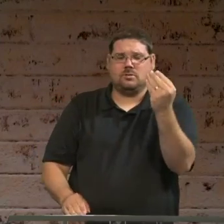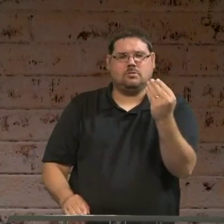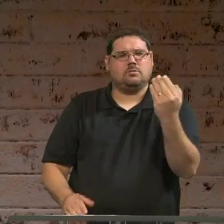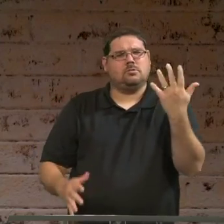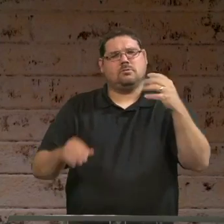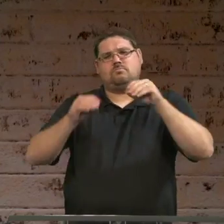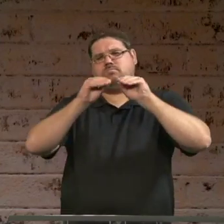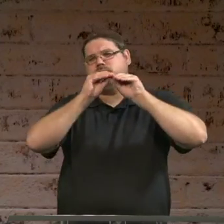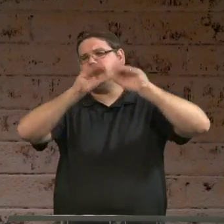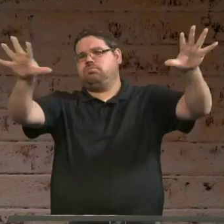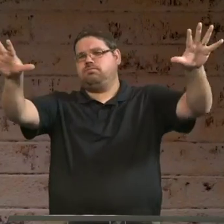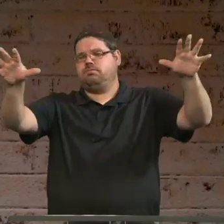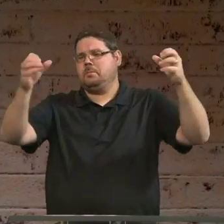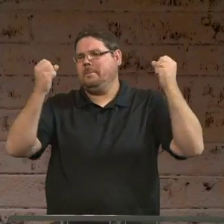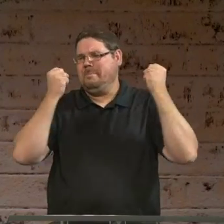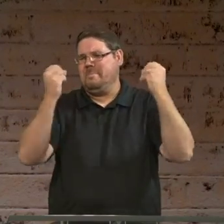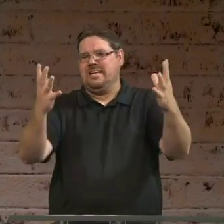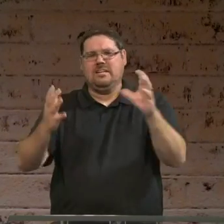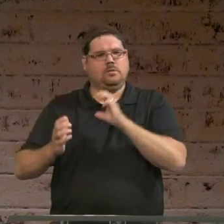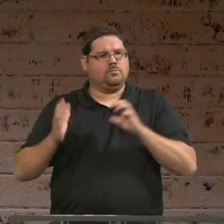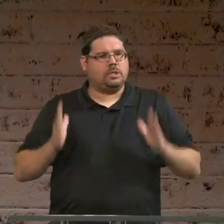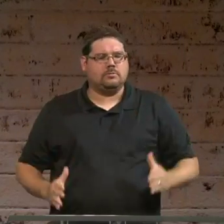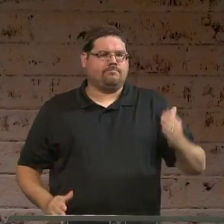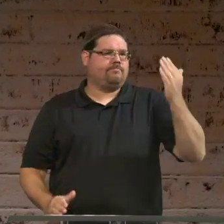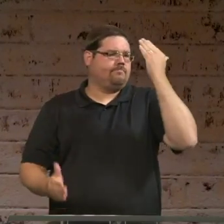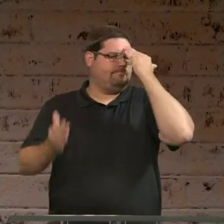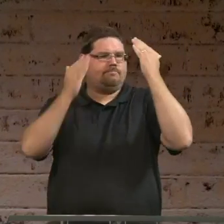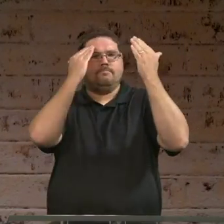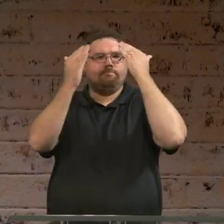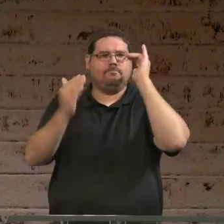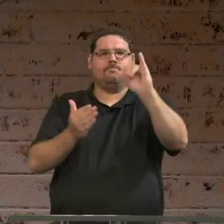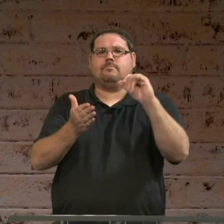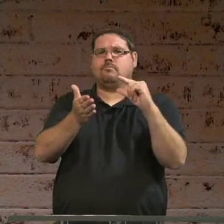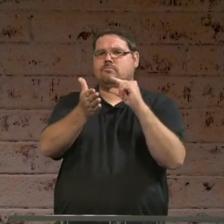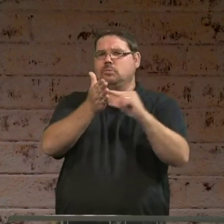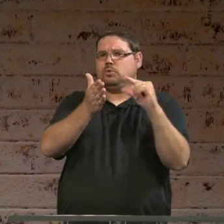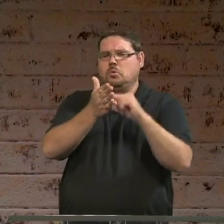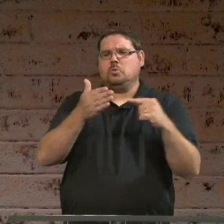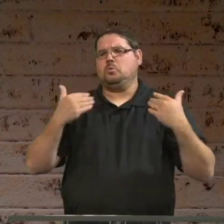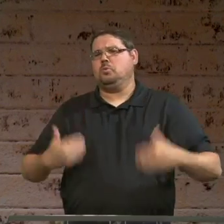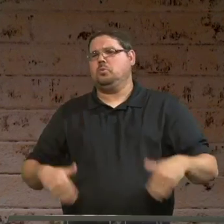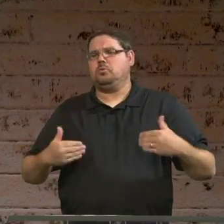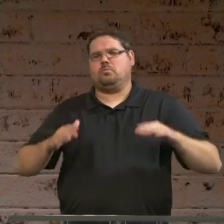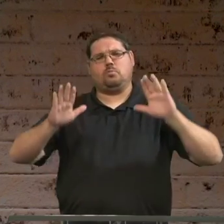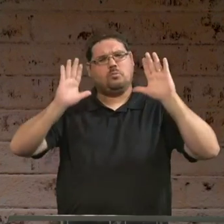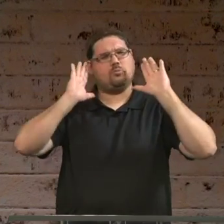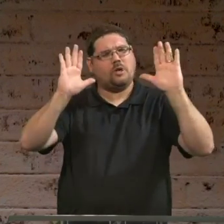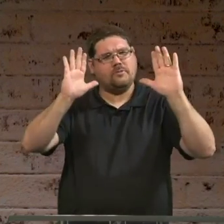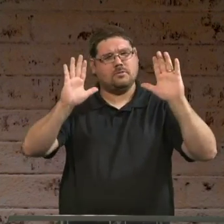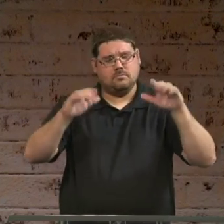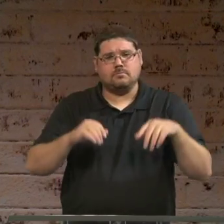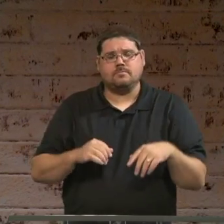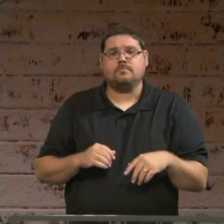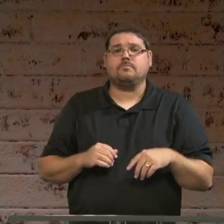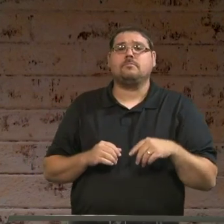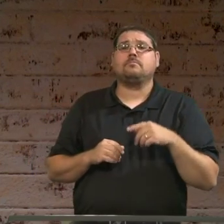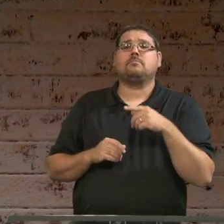Those two verses really have an impact on many Christians. They know those verses well.